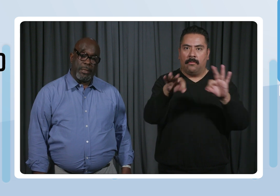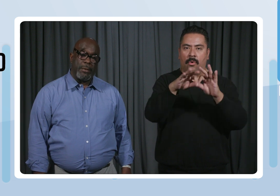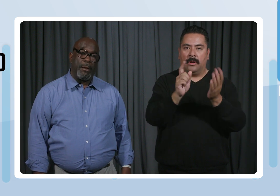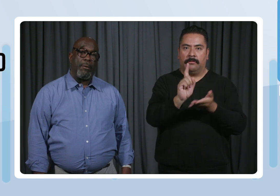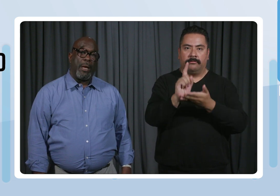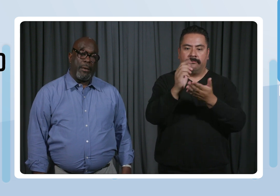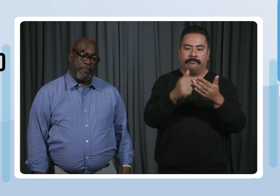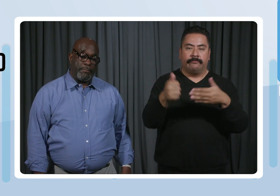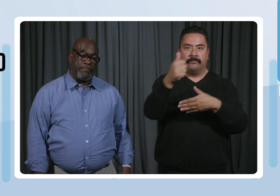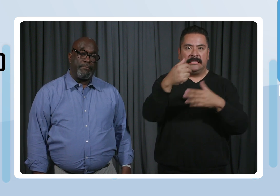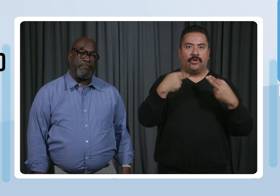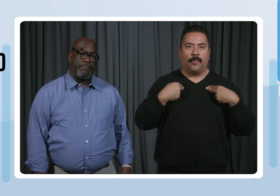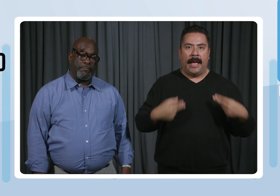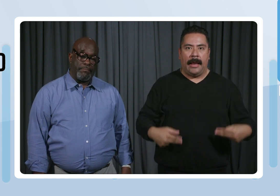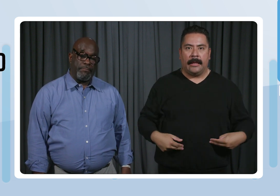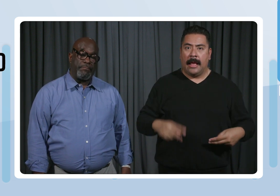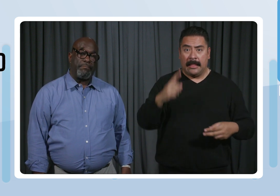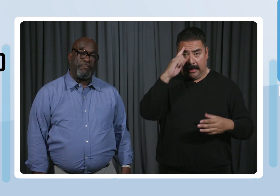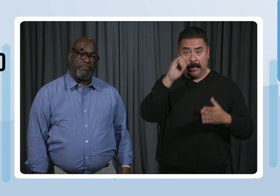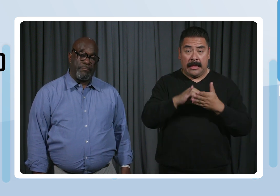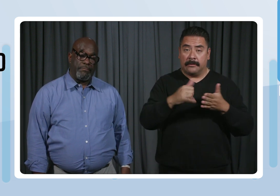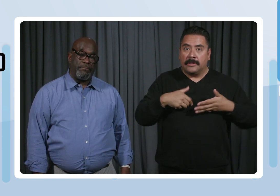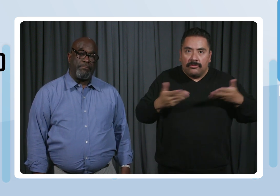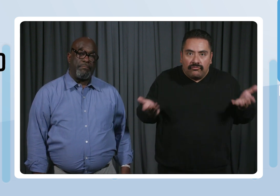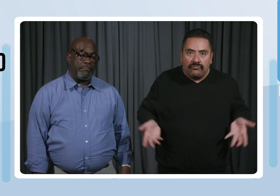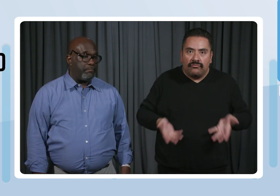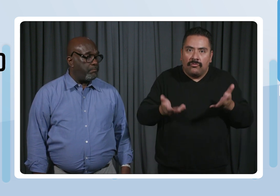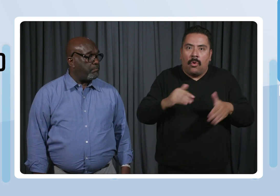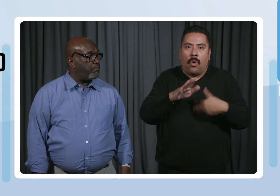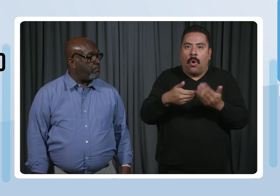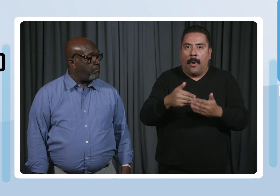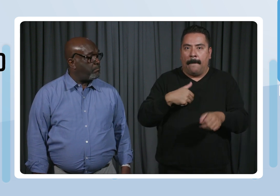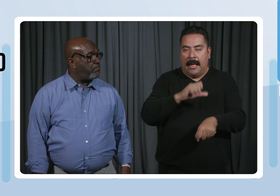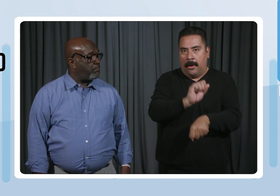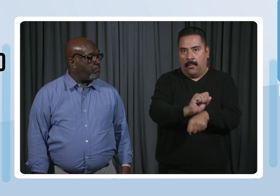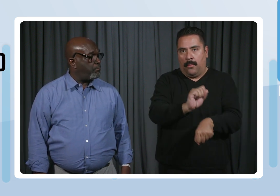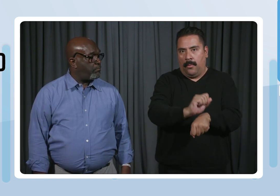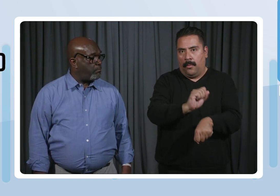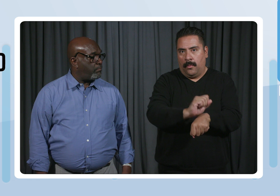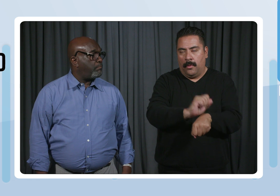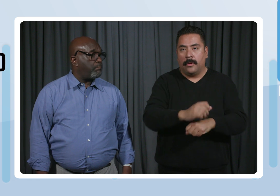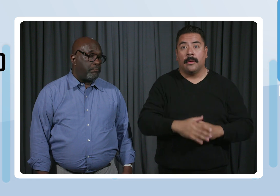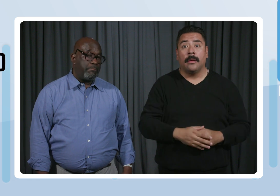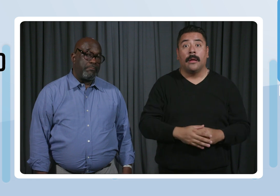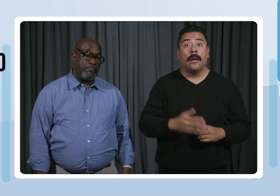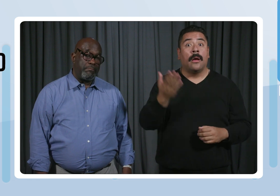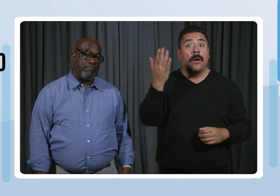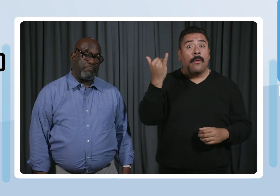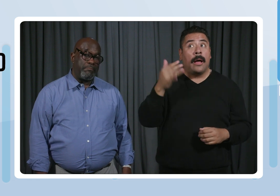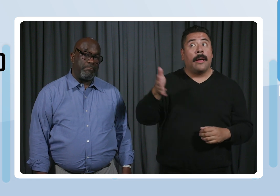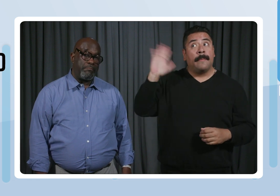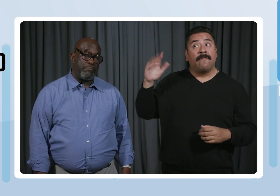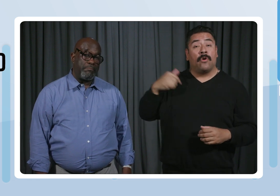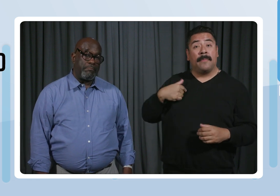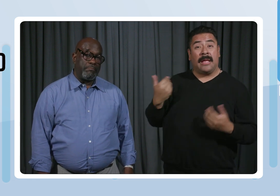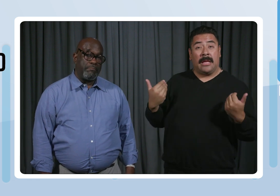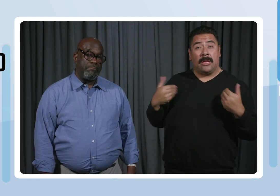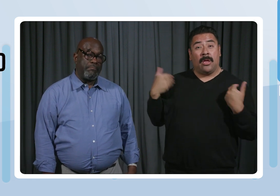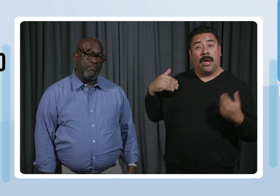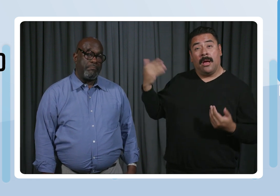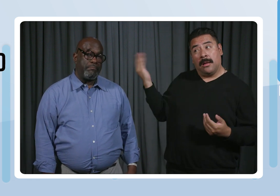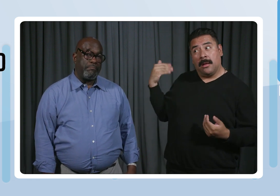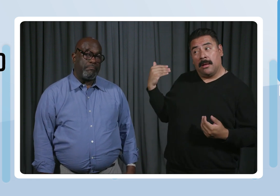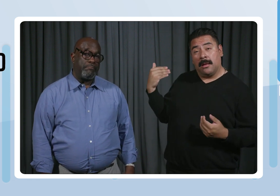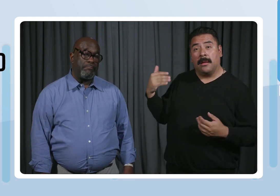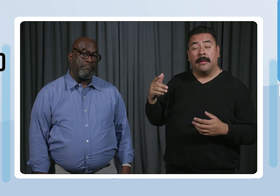been a driver in all of the work that I do because when I was younger,